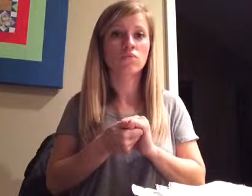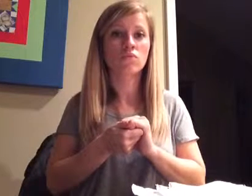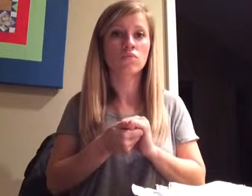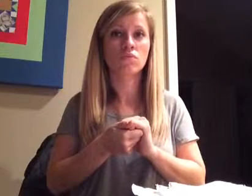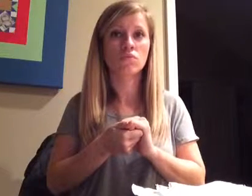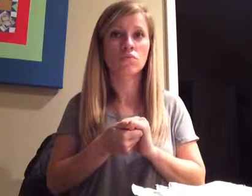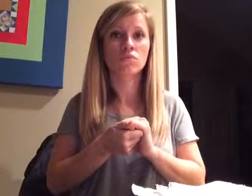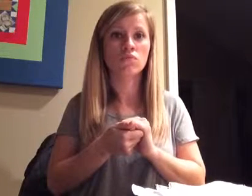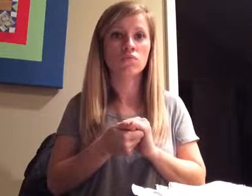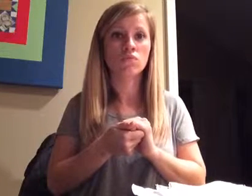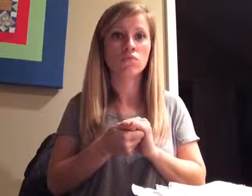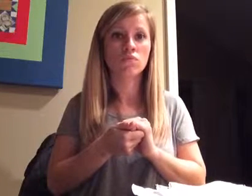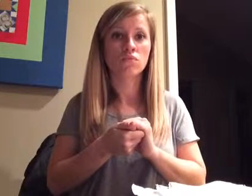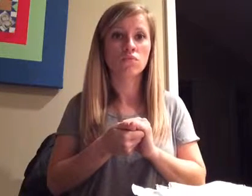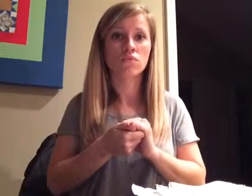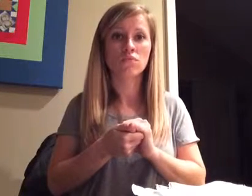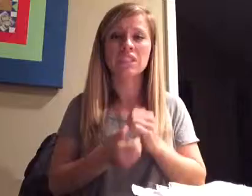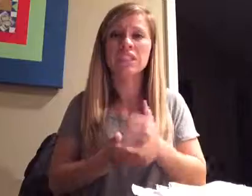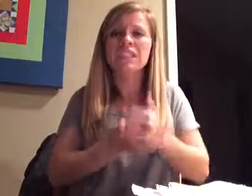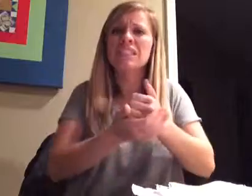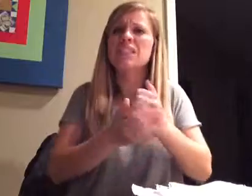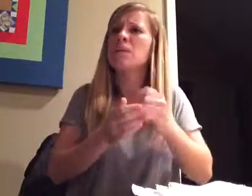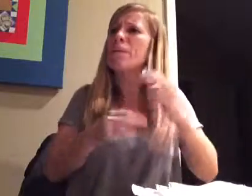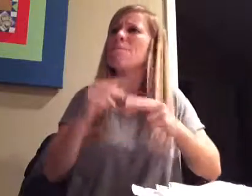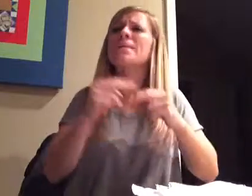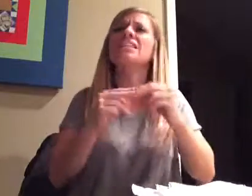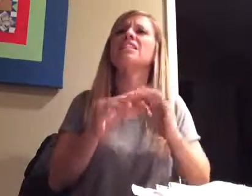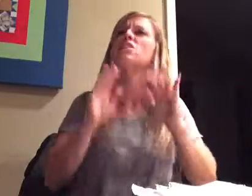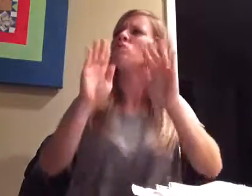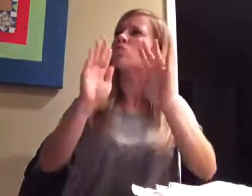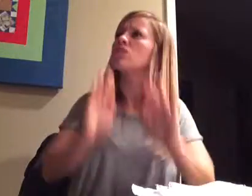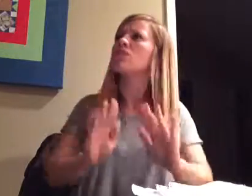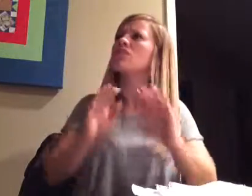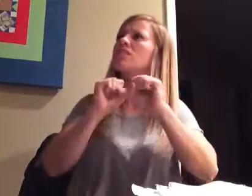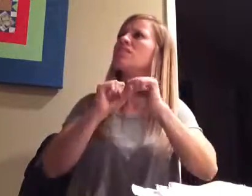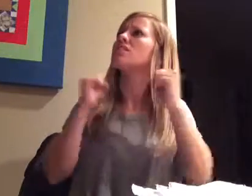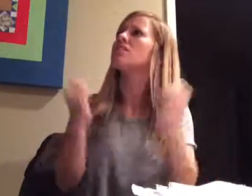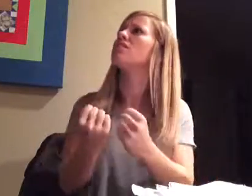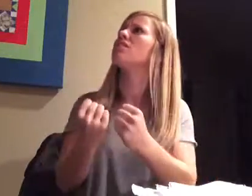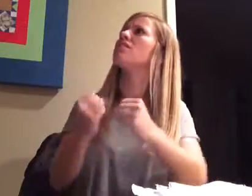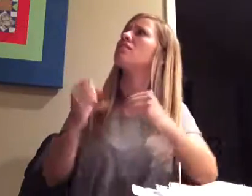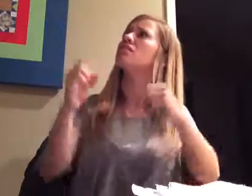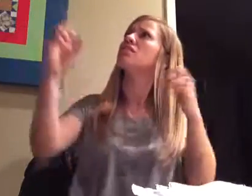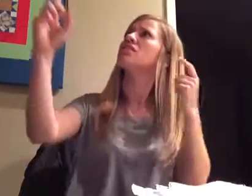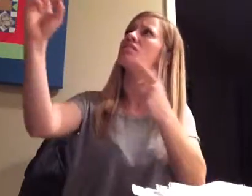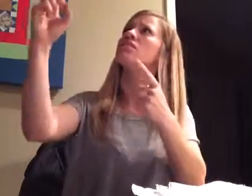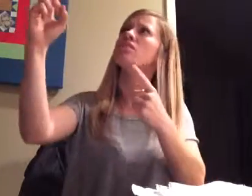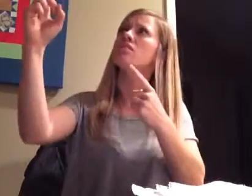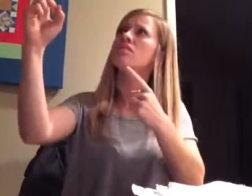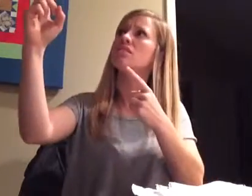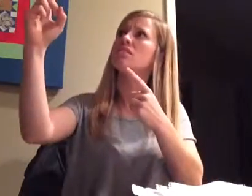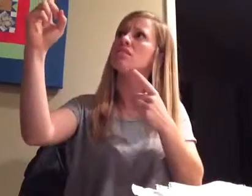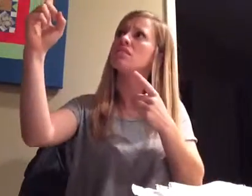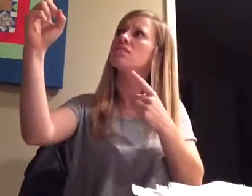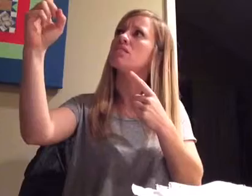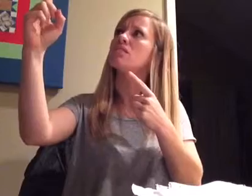Will you join in the battle to build the great society, to prove that our material progress is